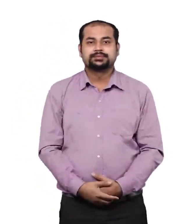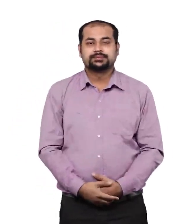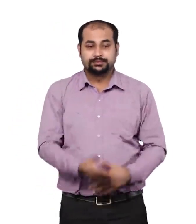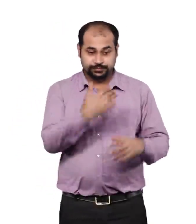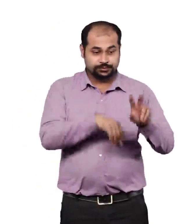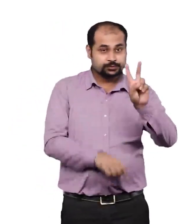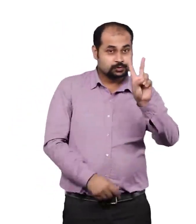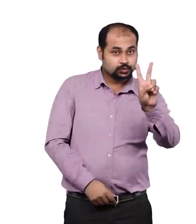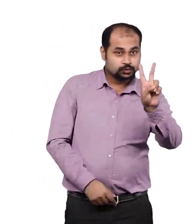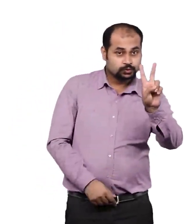Step 2.